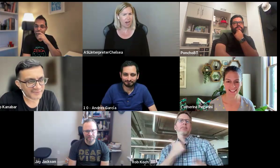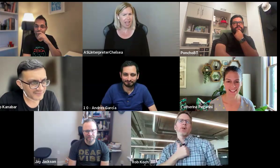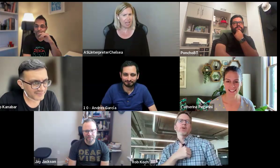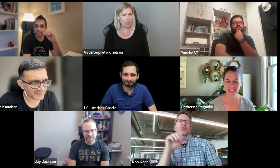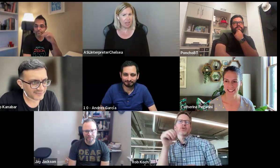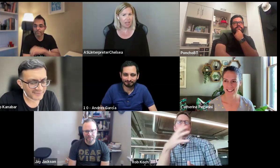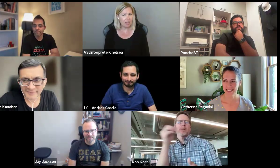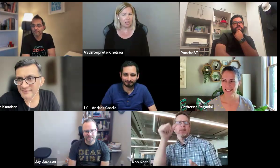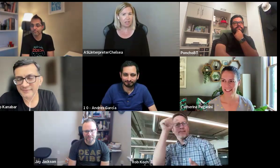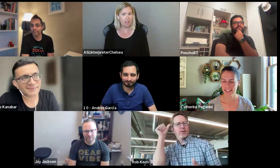there anything